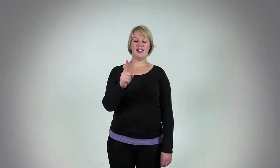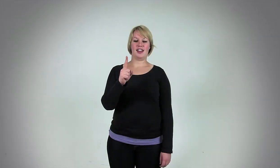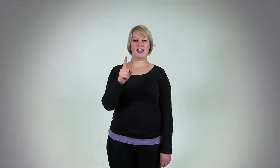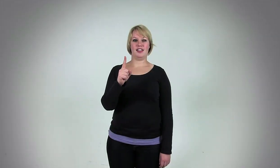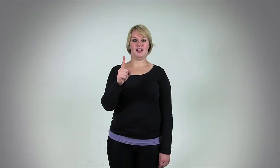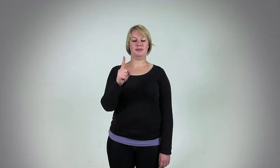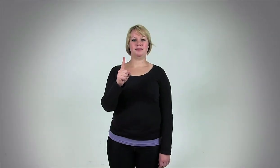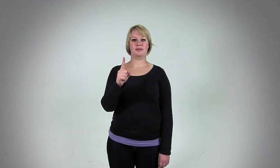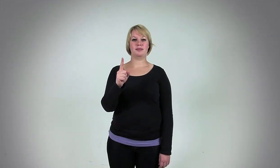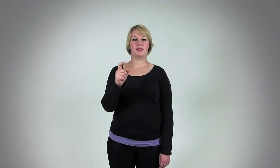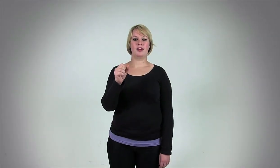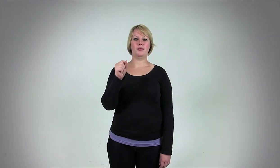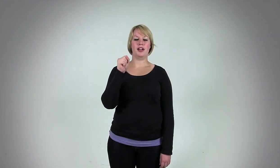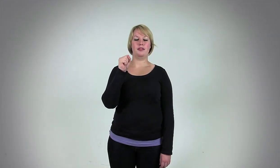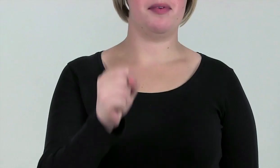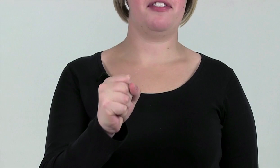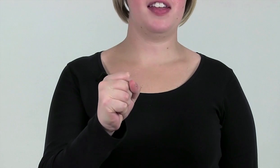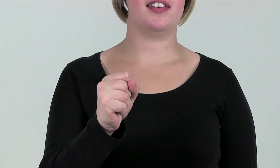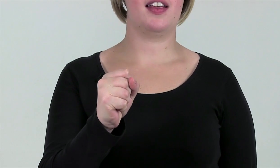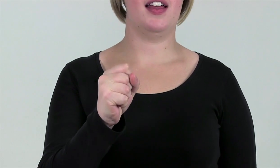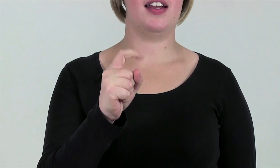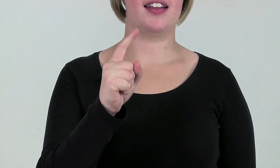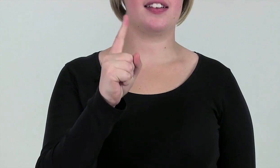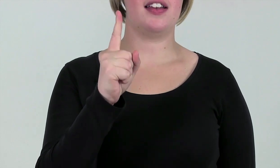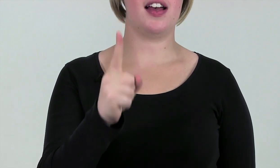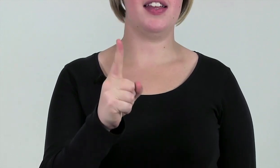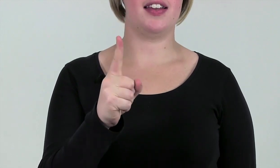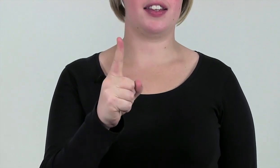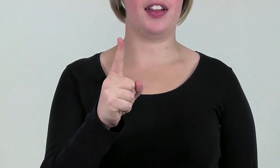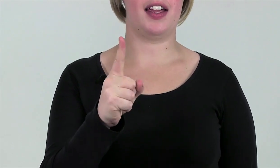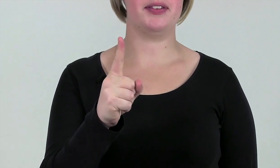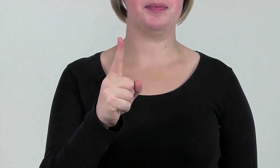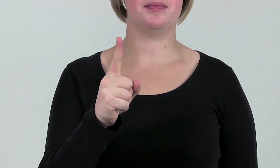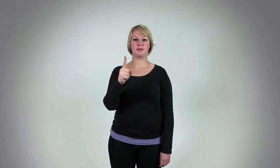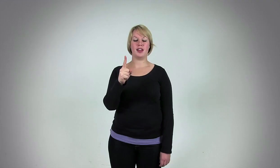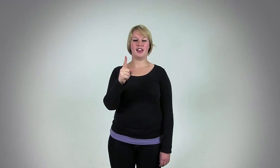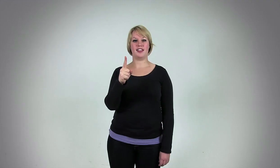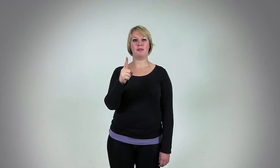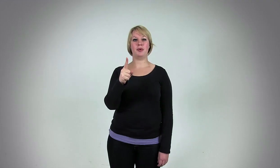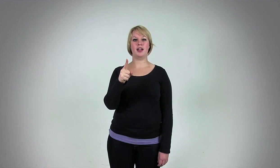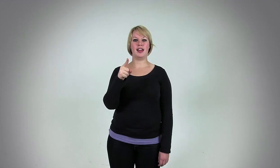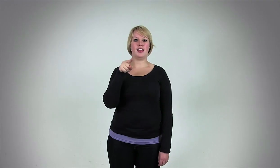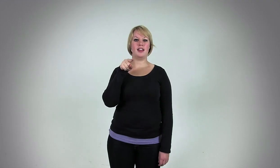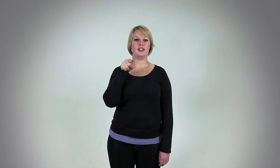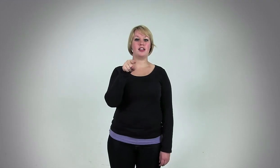Index hand. We come from a fist and extend our index finger. The example is